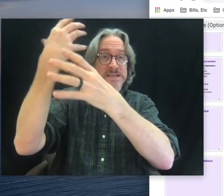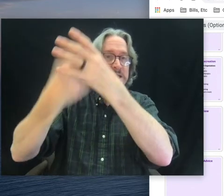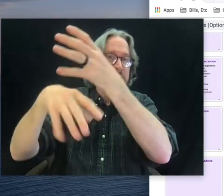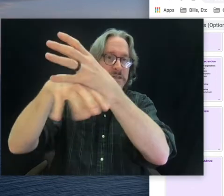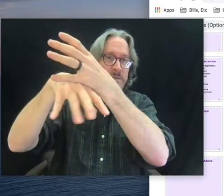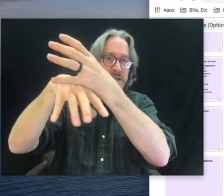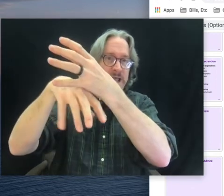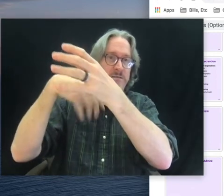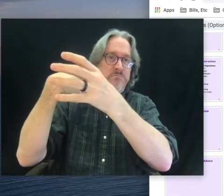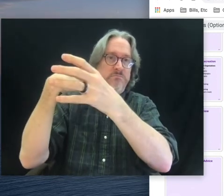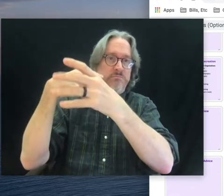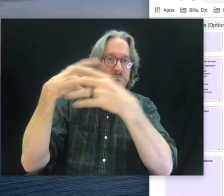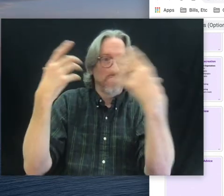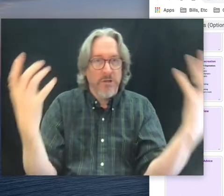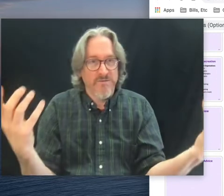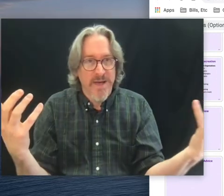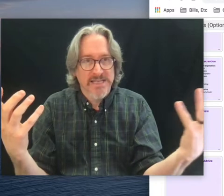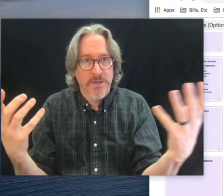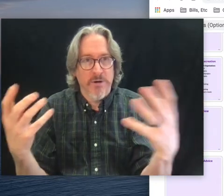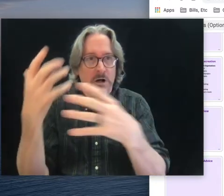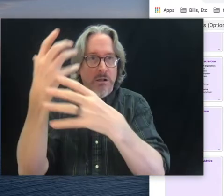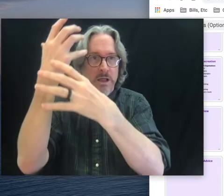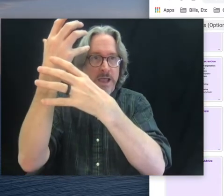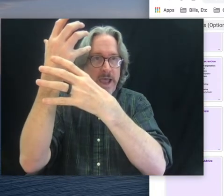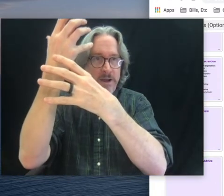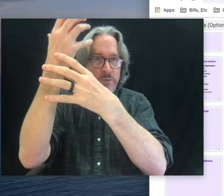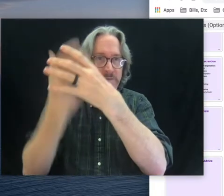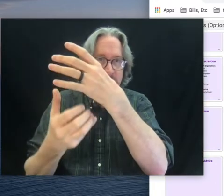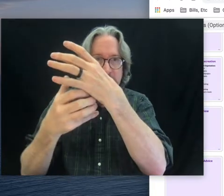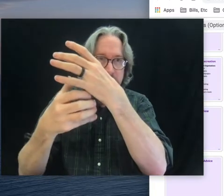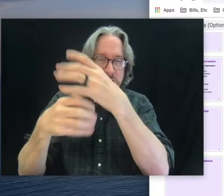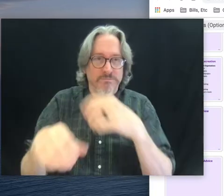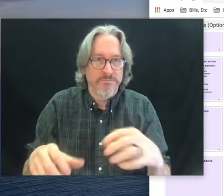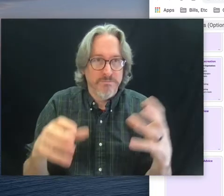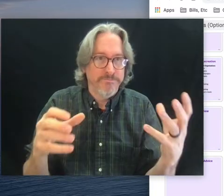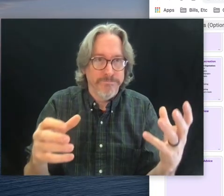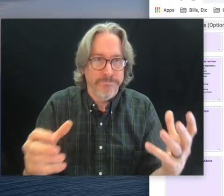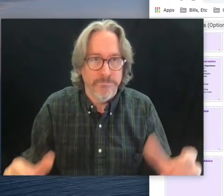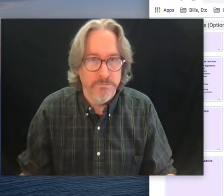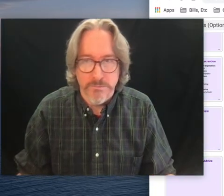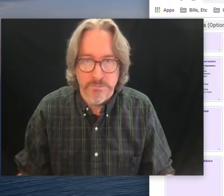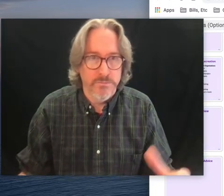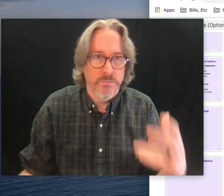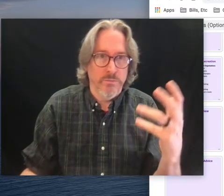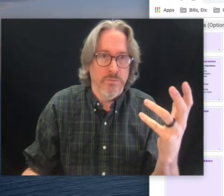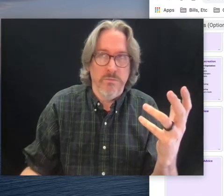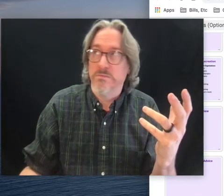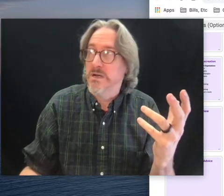it's basically nothing but net. Loves basketball. And when they,